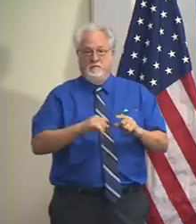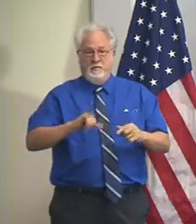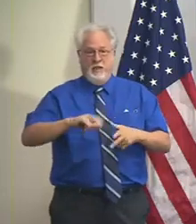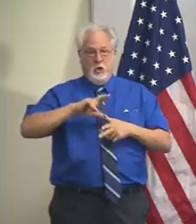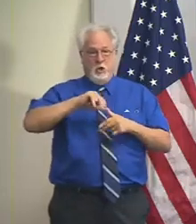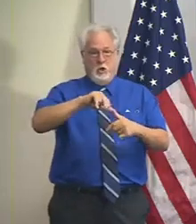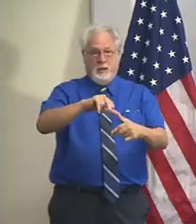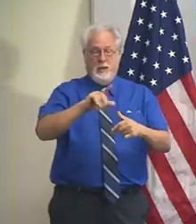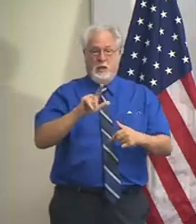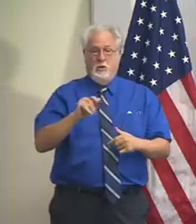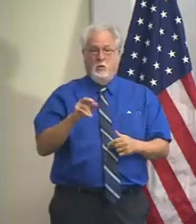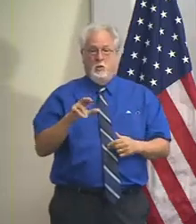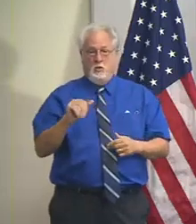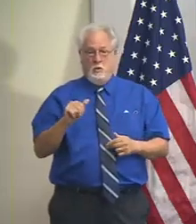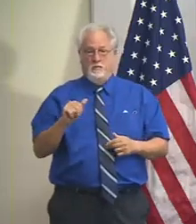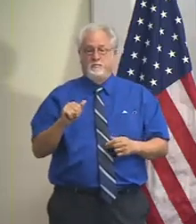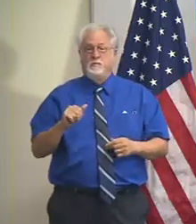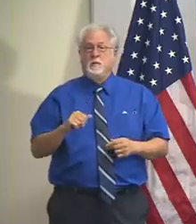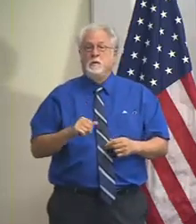Laura.